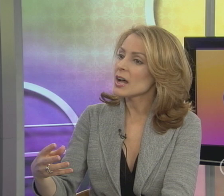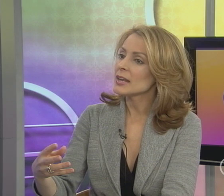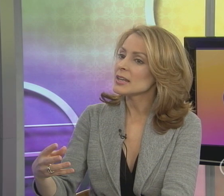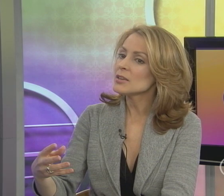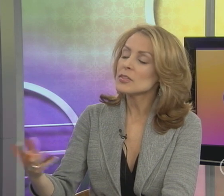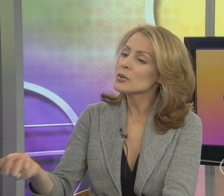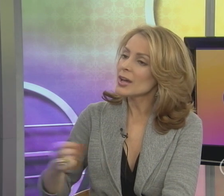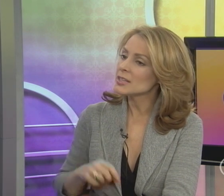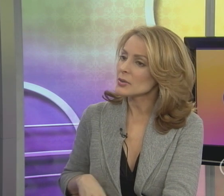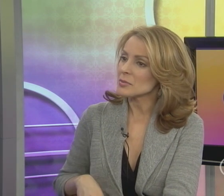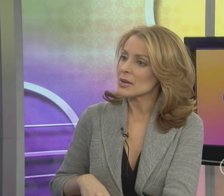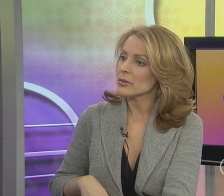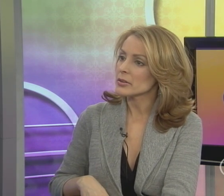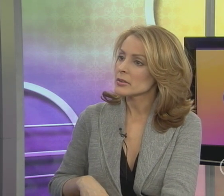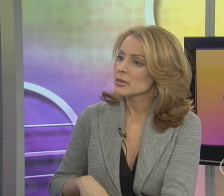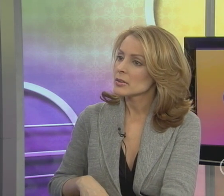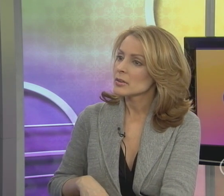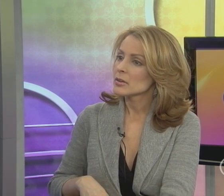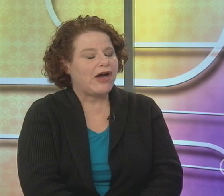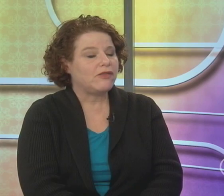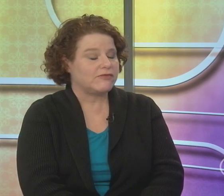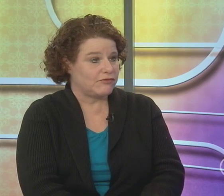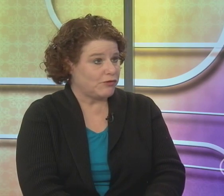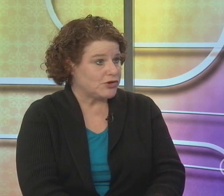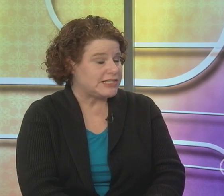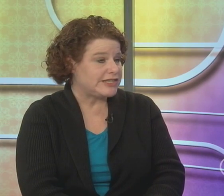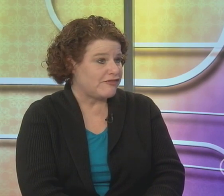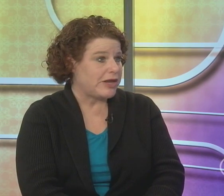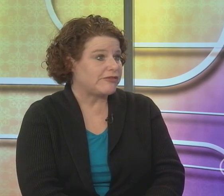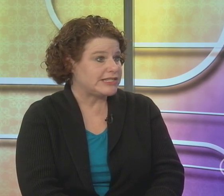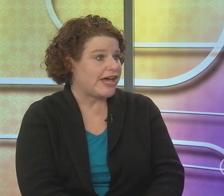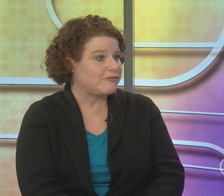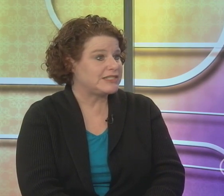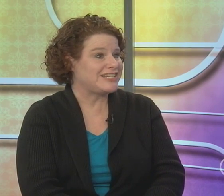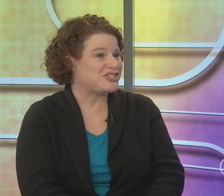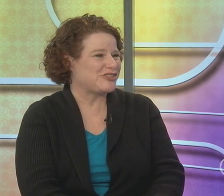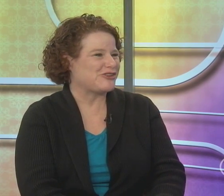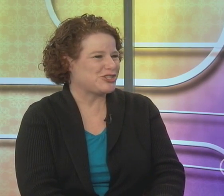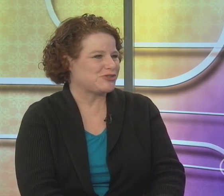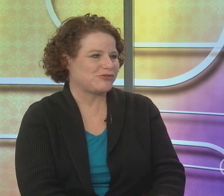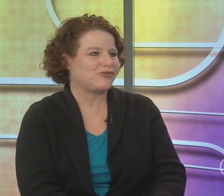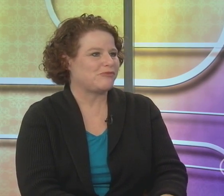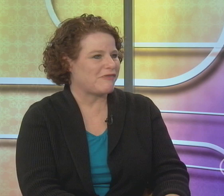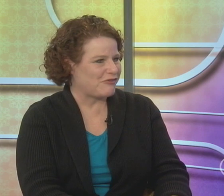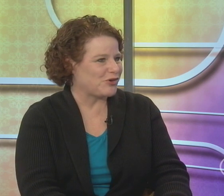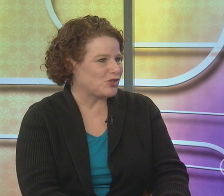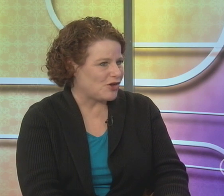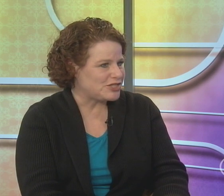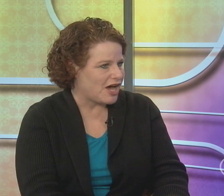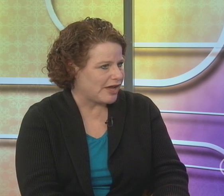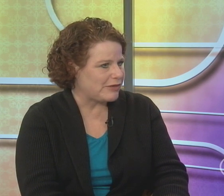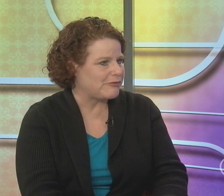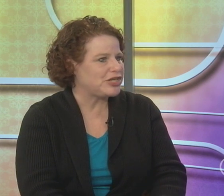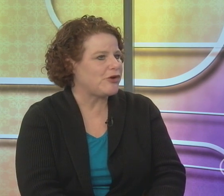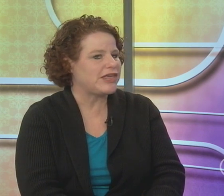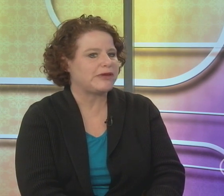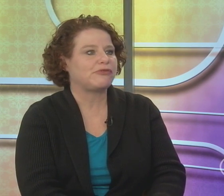sign if they're not hearing impaired? Well, first, deaf parents have been teaching their children for a long time, and we know that it